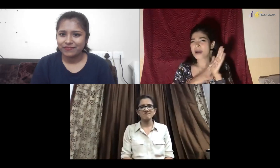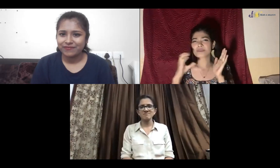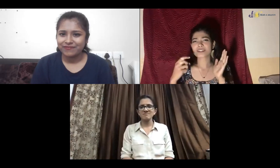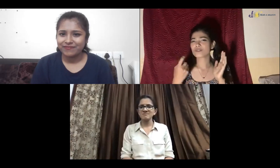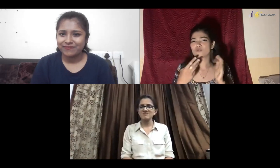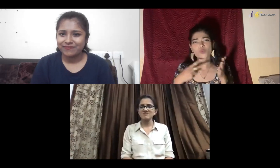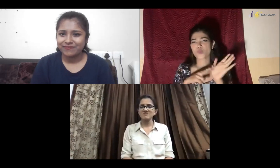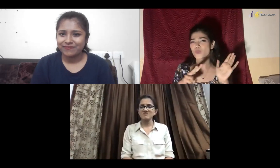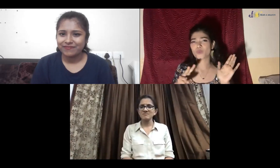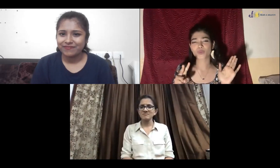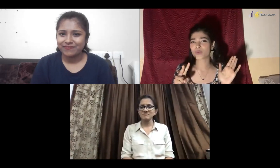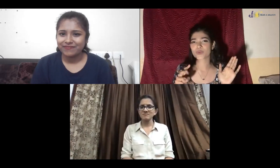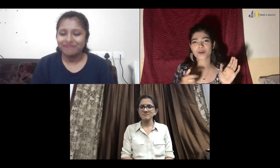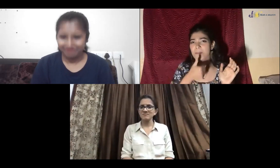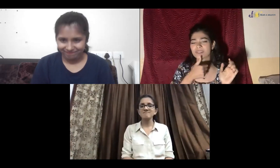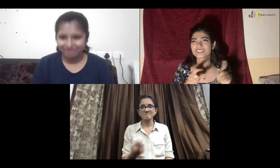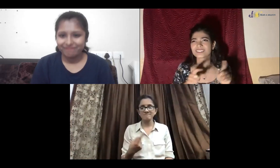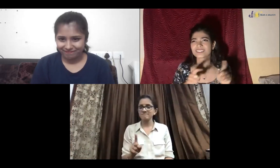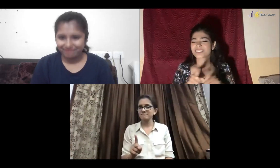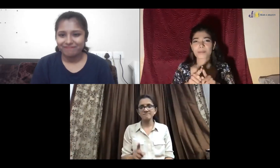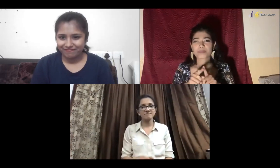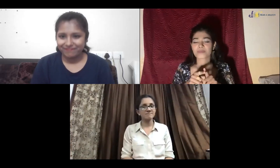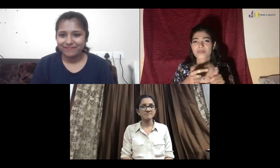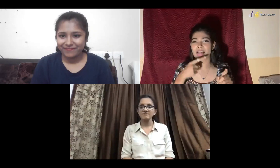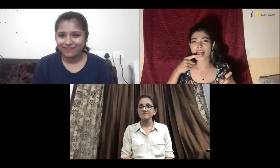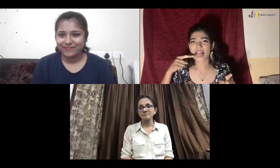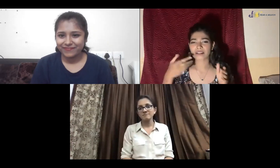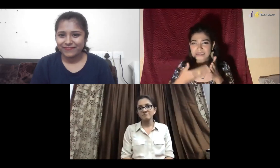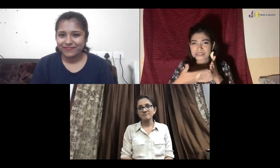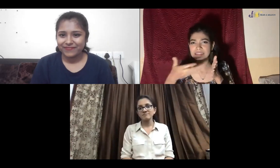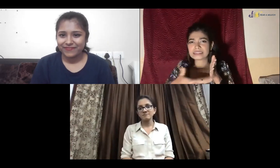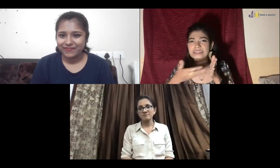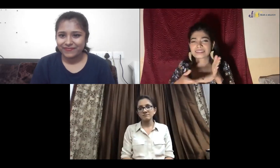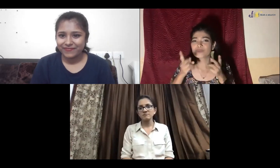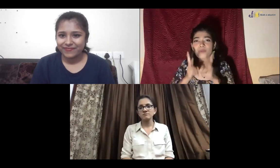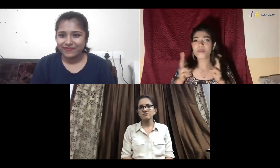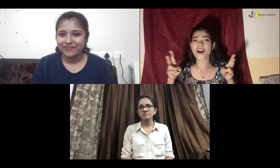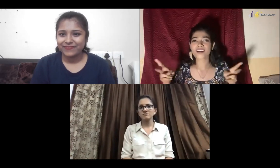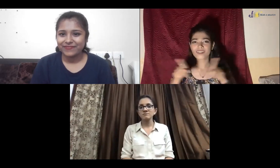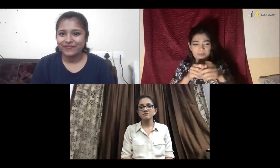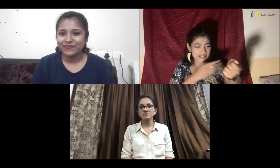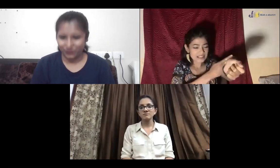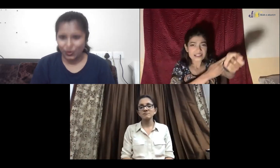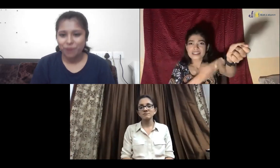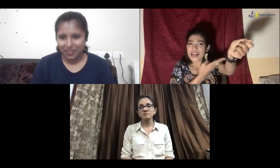from long time. Menstruation is the natural thing. Why are we have to keep it